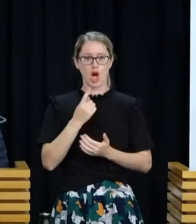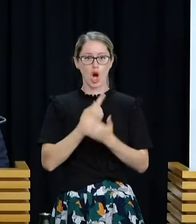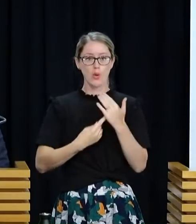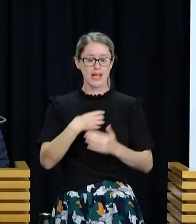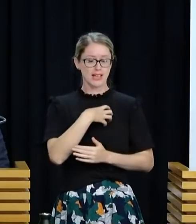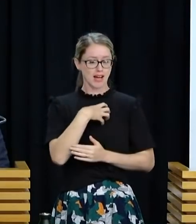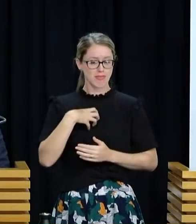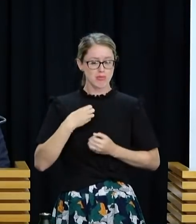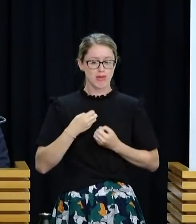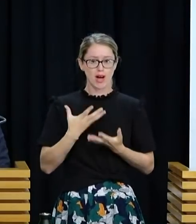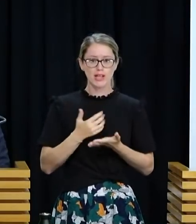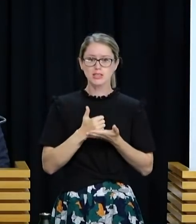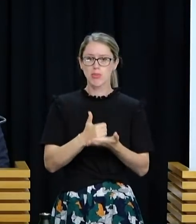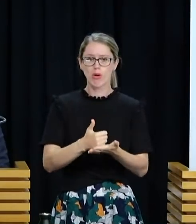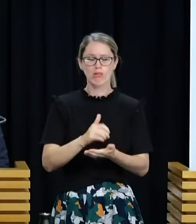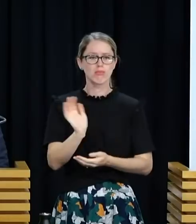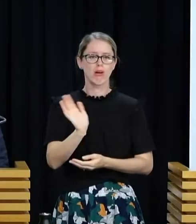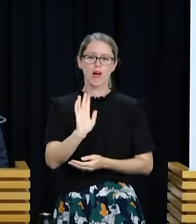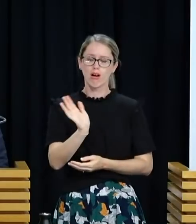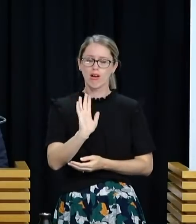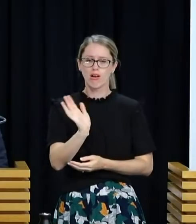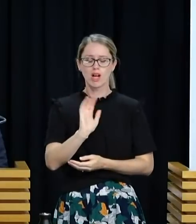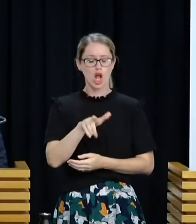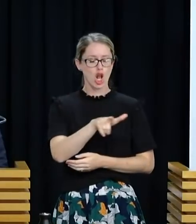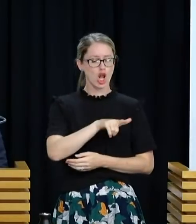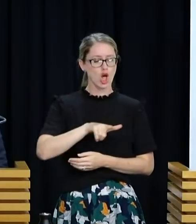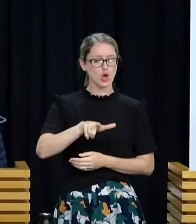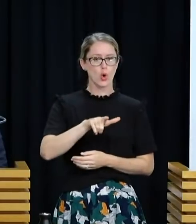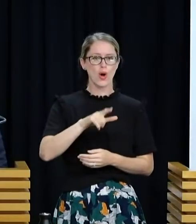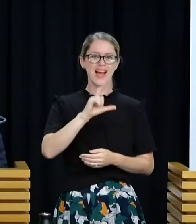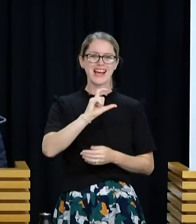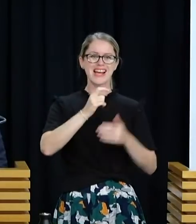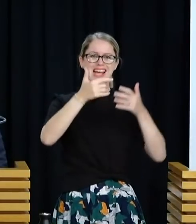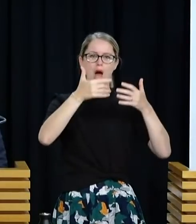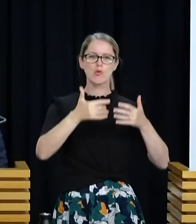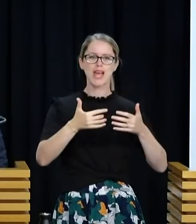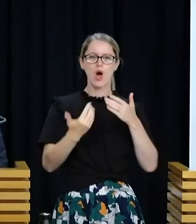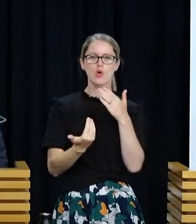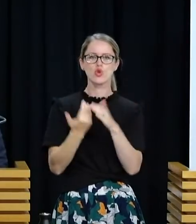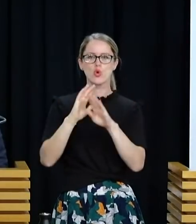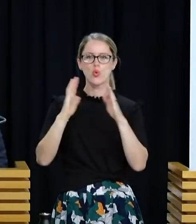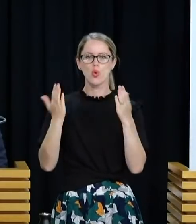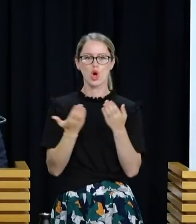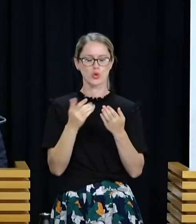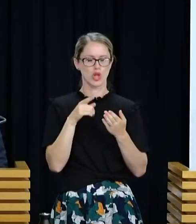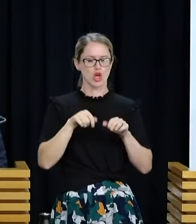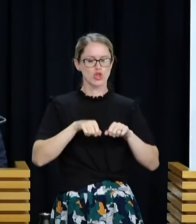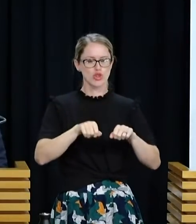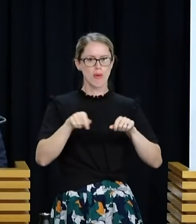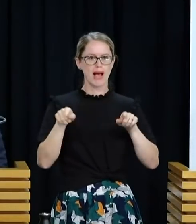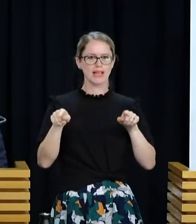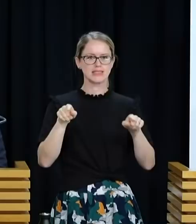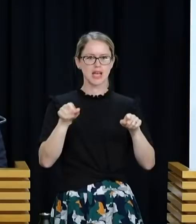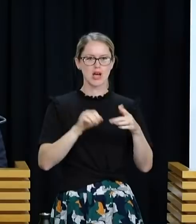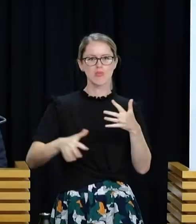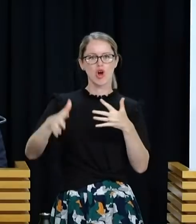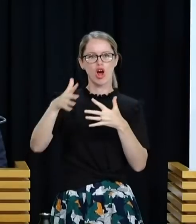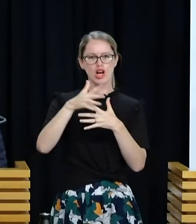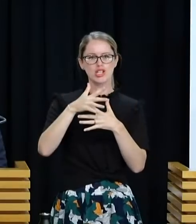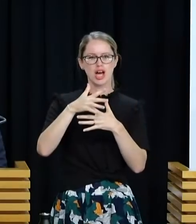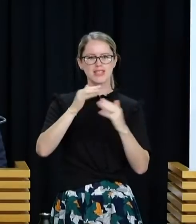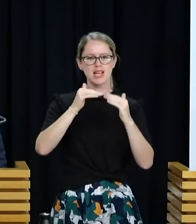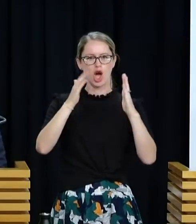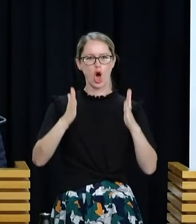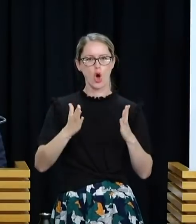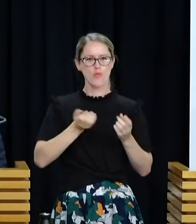that's providing this support. So the local Countdown in New World, for example, prioritising home deliveries for